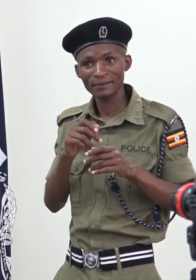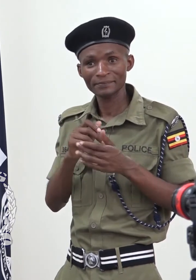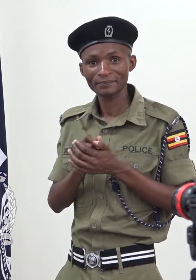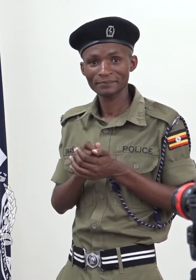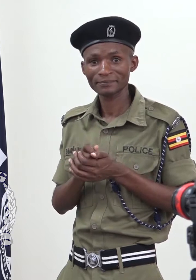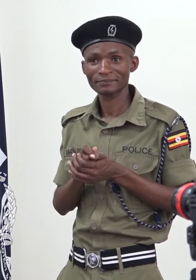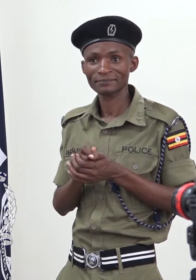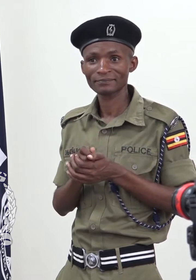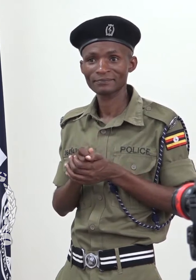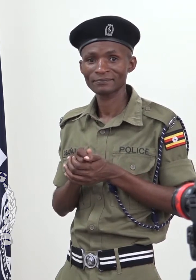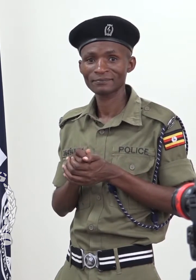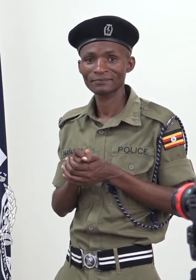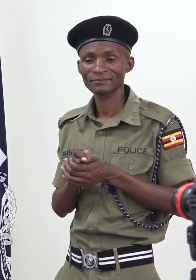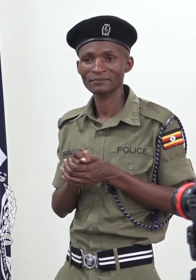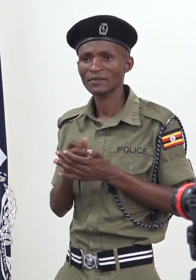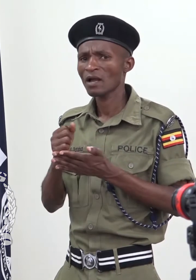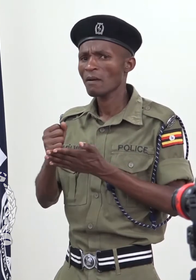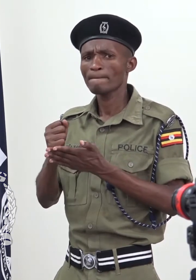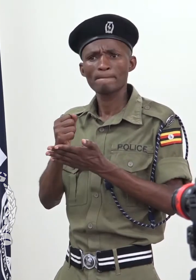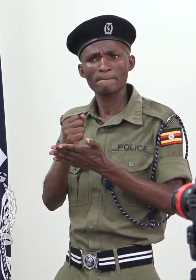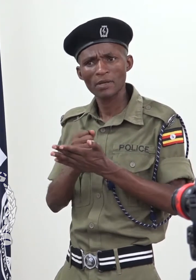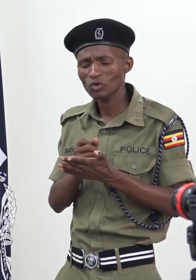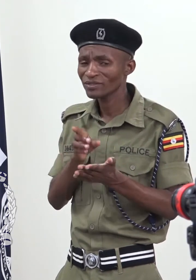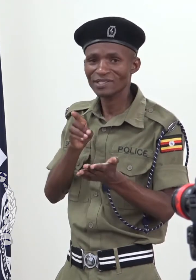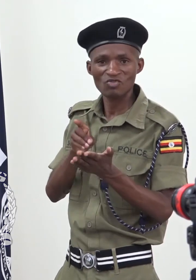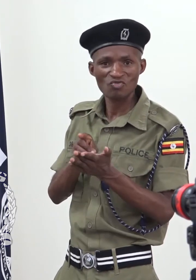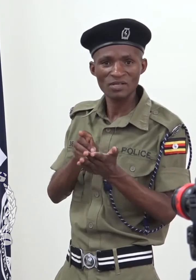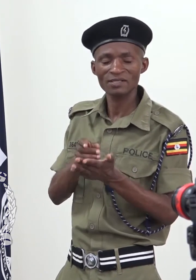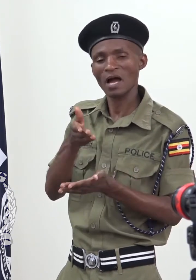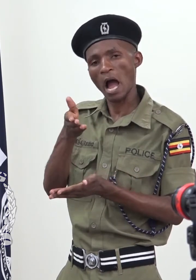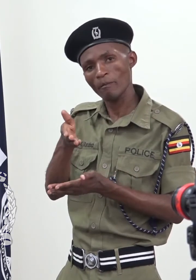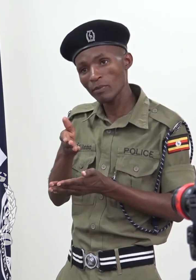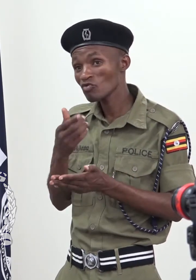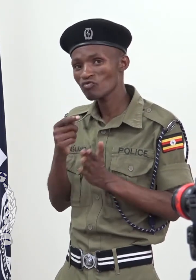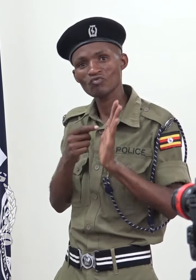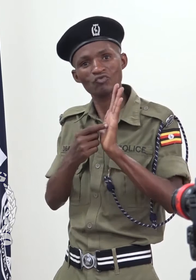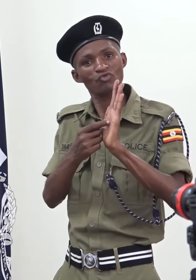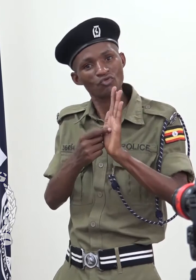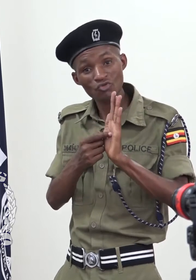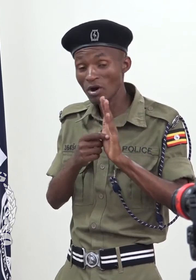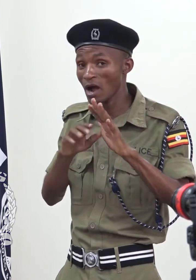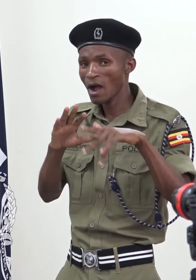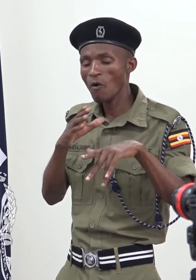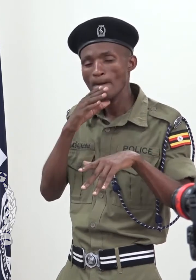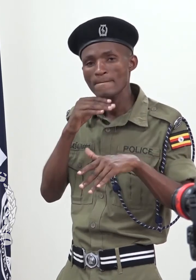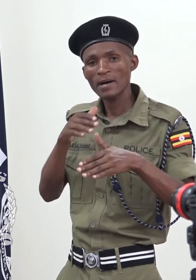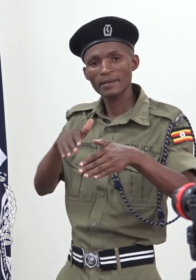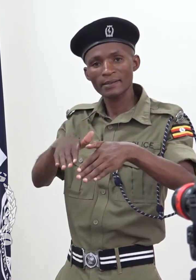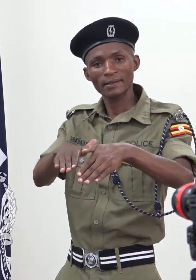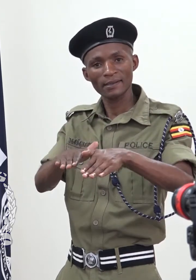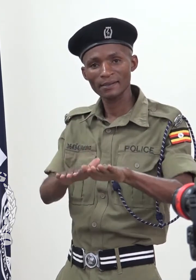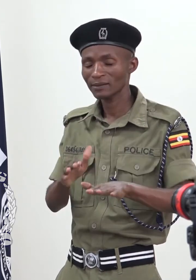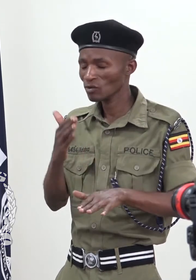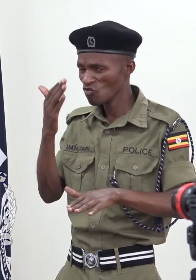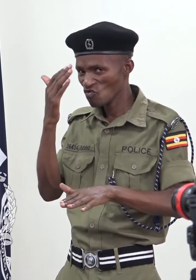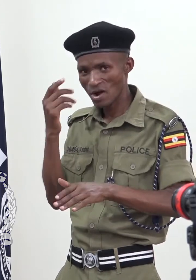stop. Because the medical experts are there who indicate the cause of death. So why should you